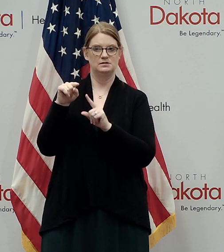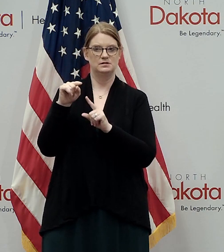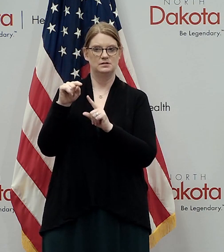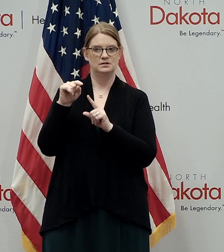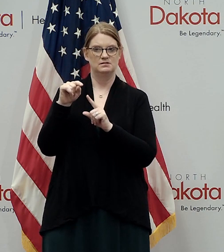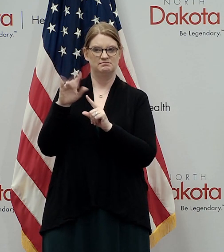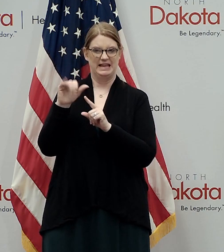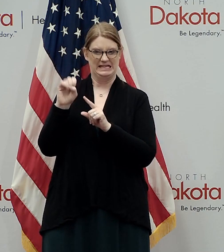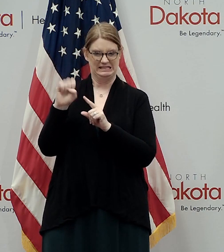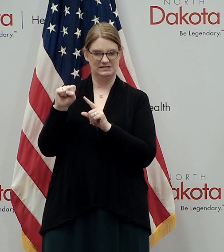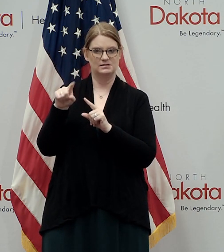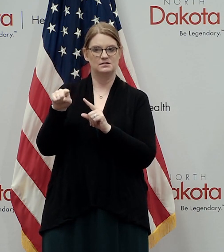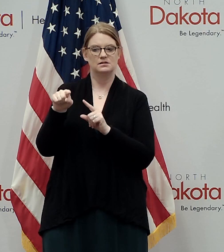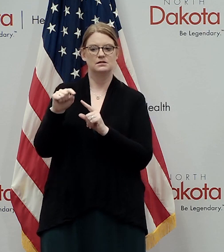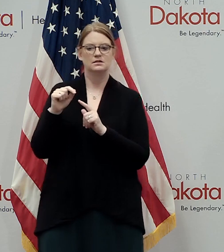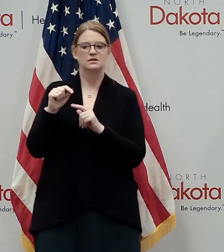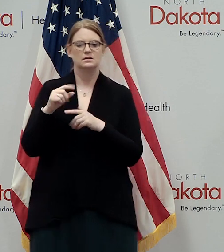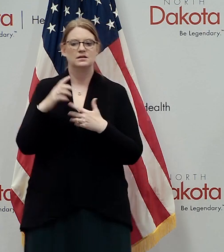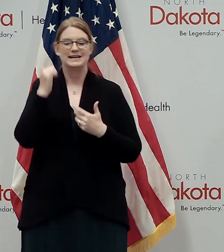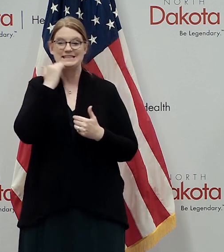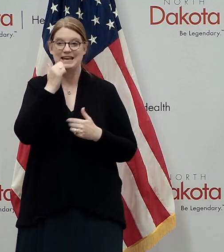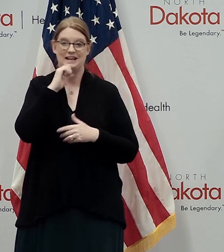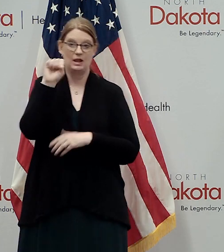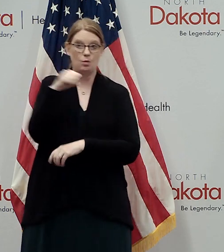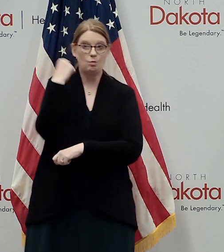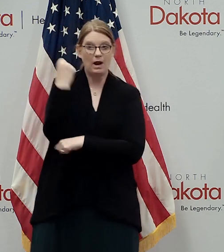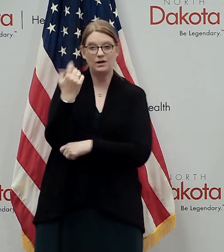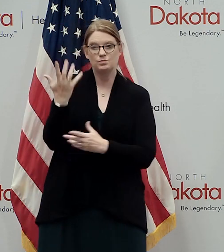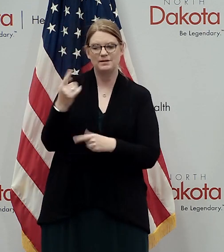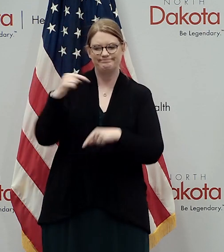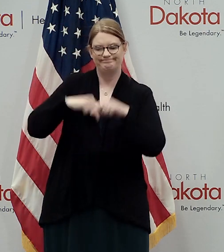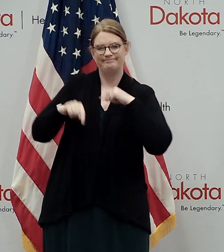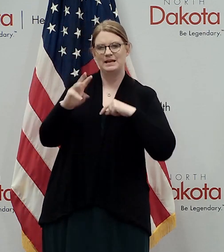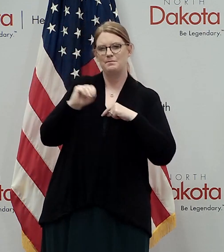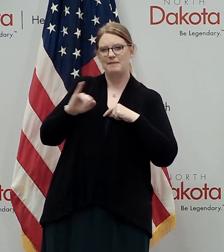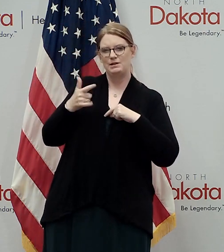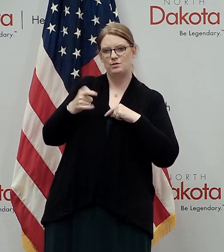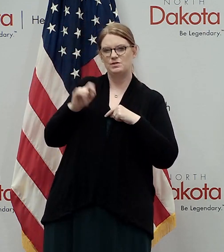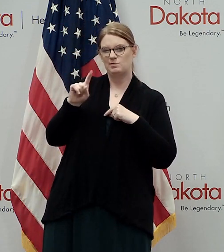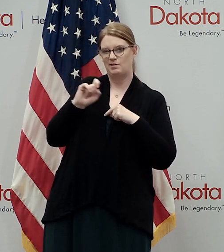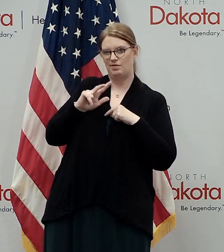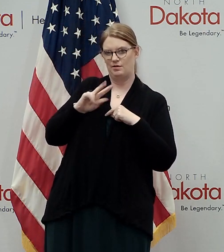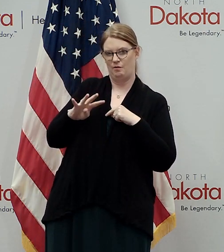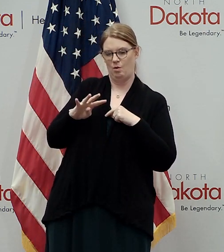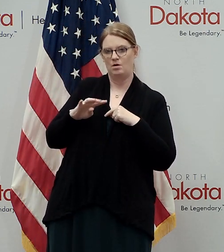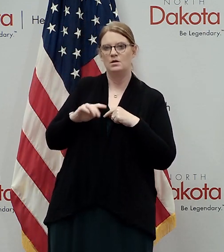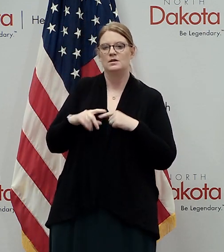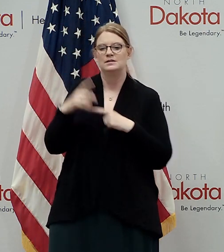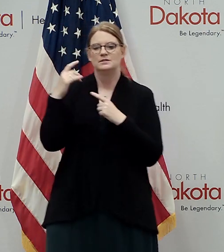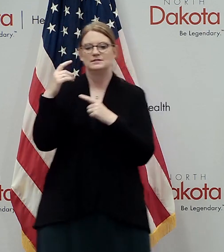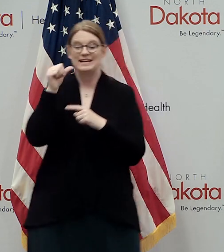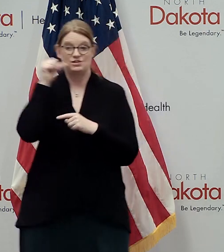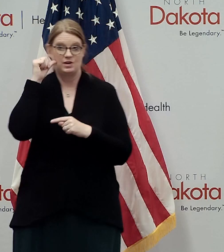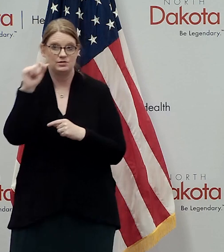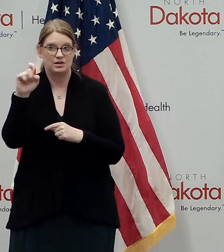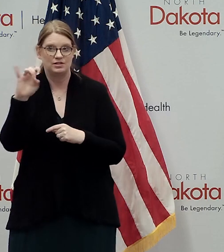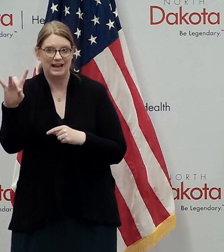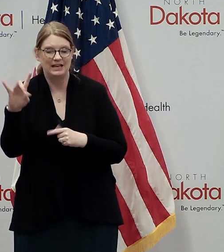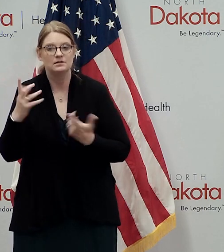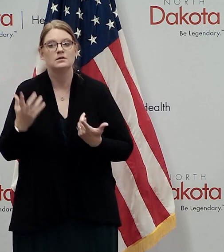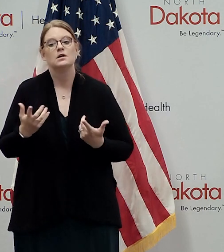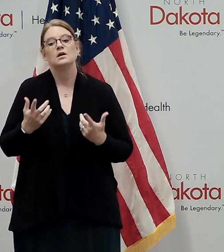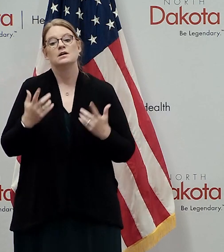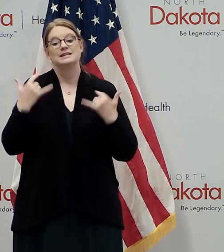Our record daily reported positives was 134 back on May 21. When we compare those